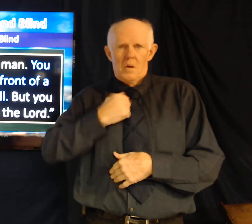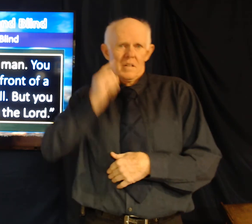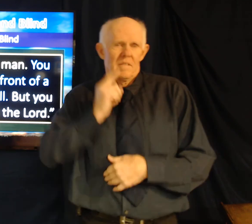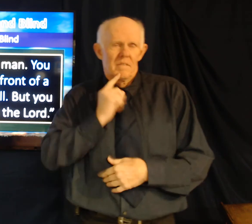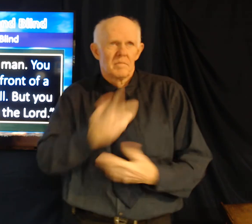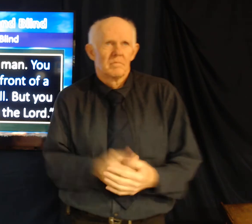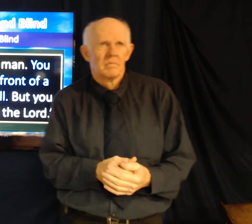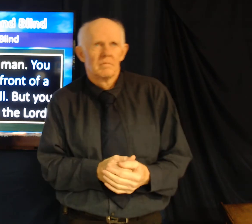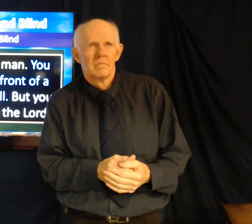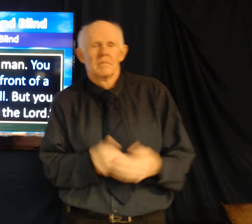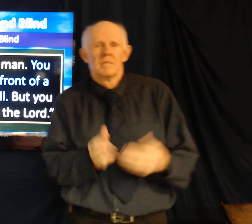He didn't know if I was deaf.